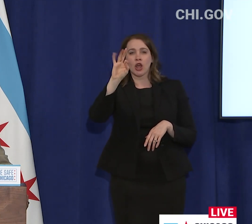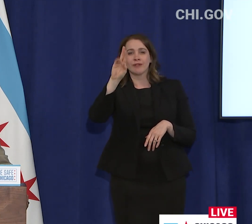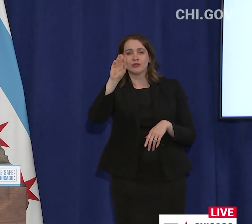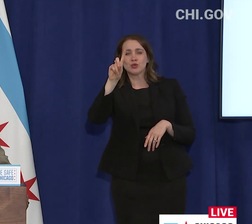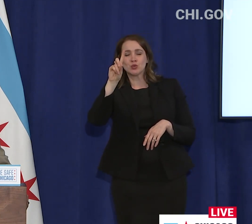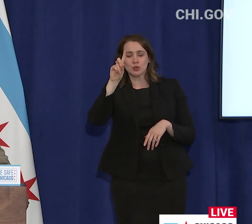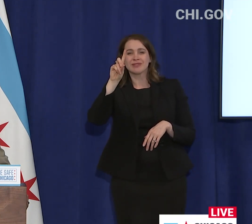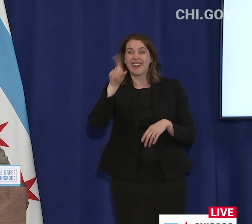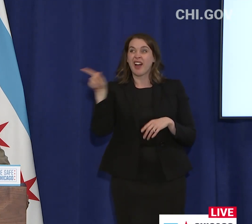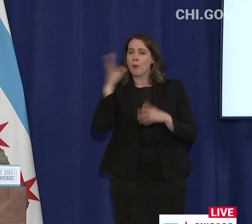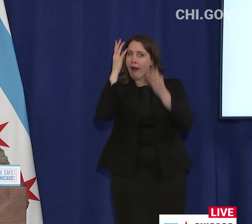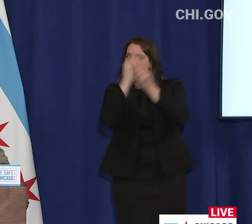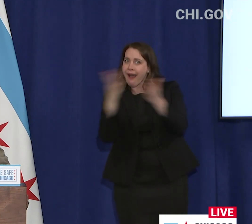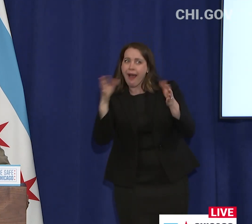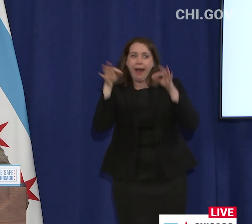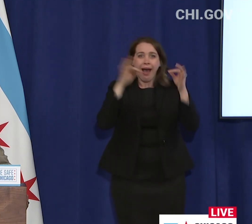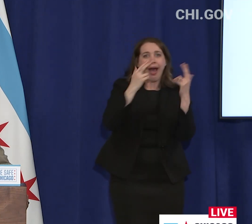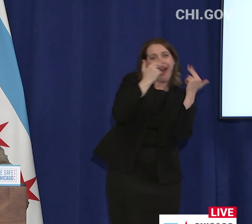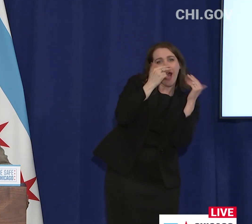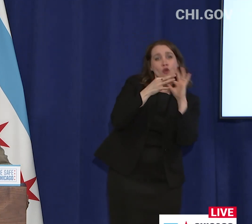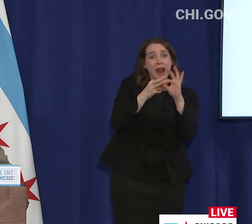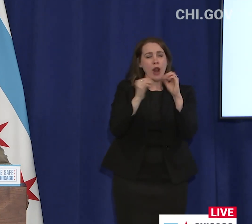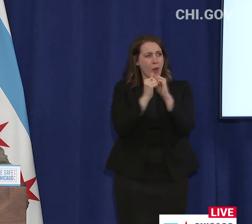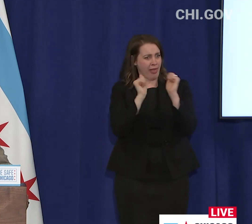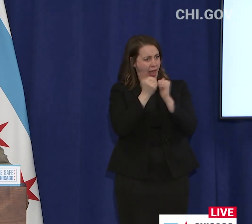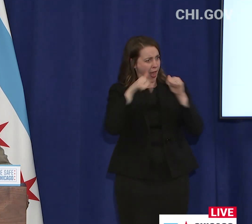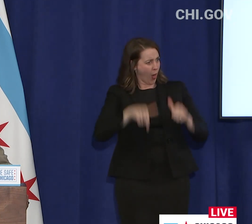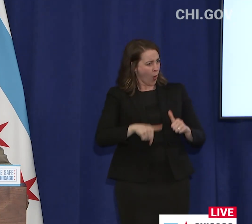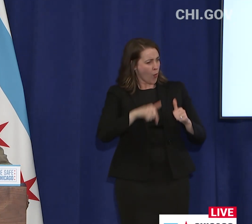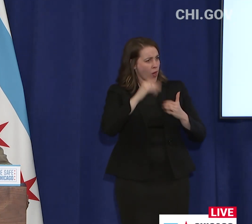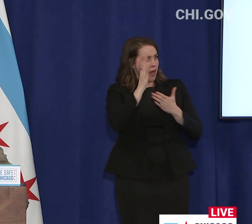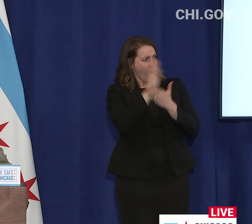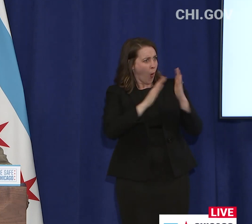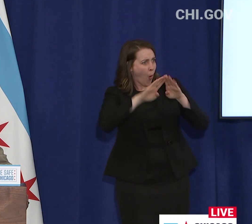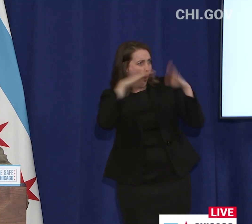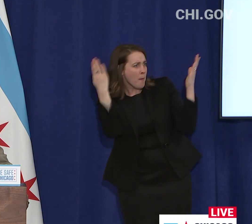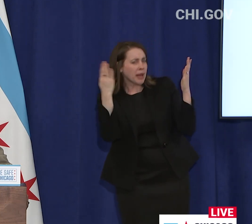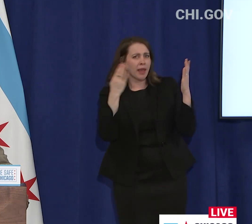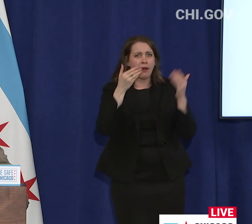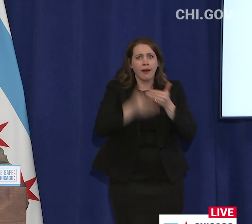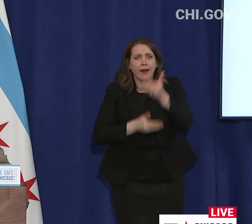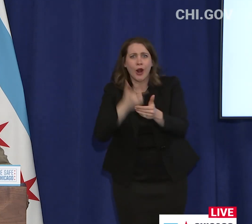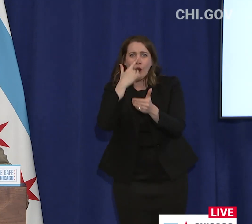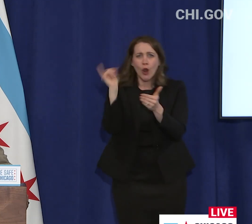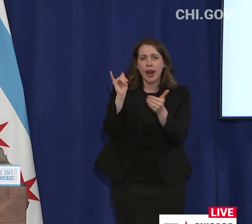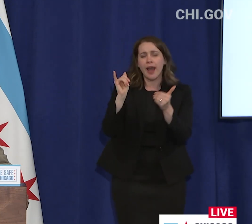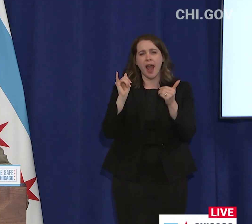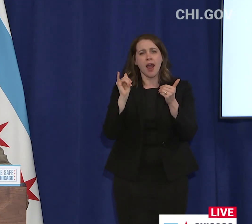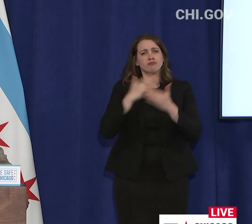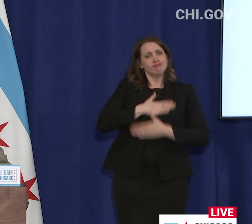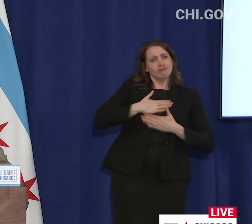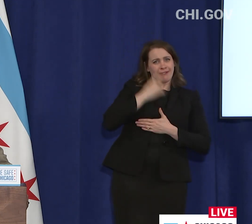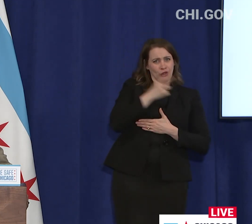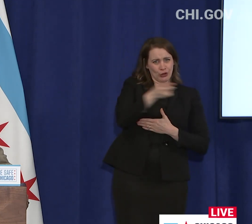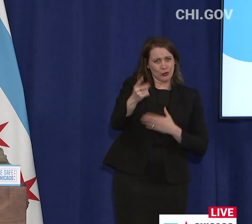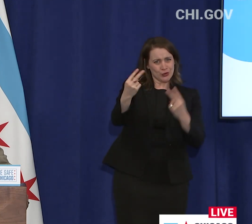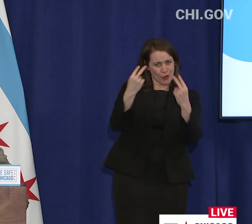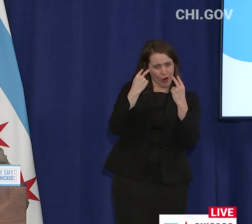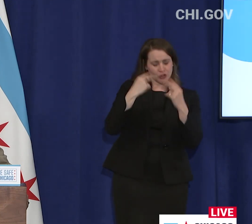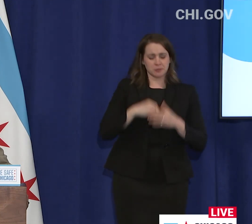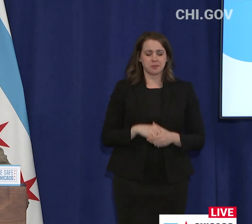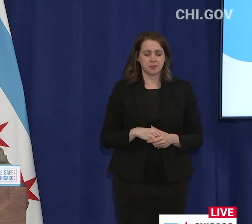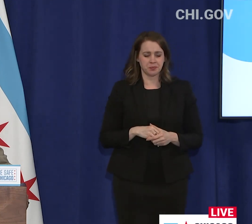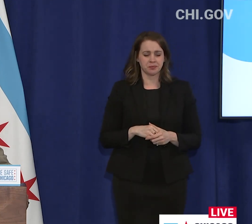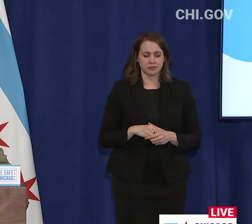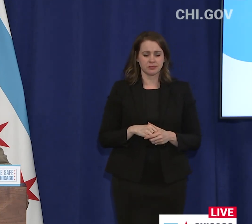information about our Protecting Chicago 5-phase reopening framework. And lastly, I also want to take this